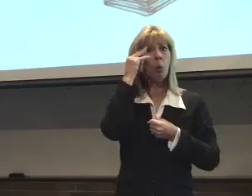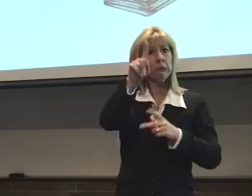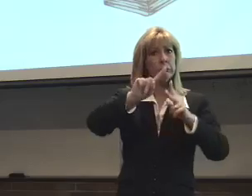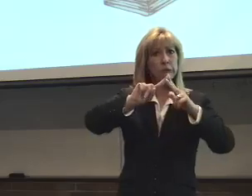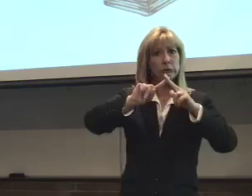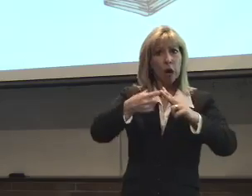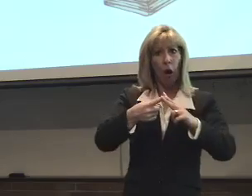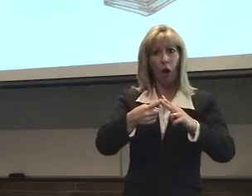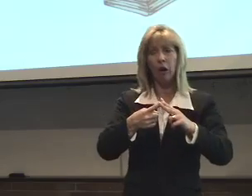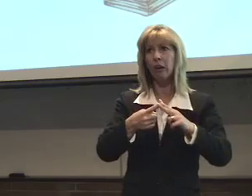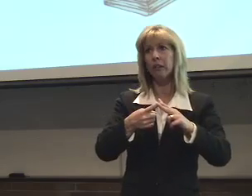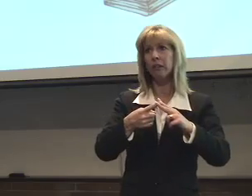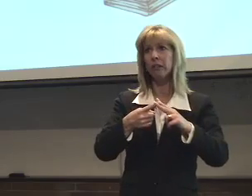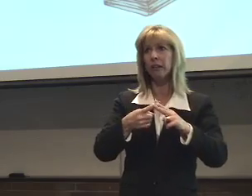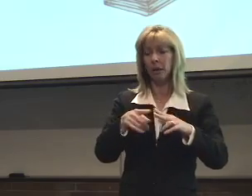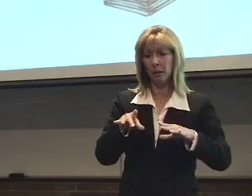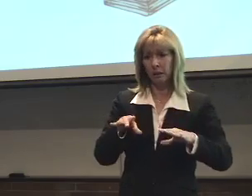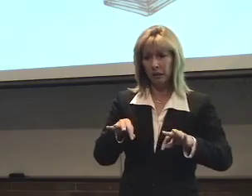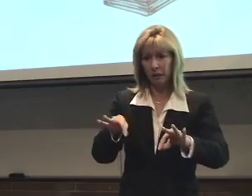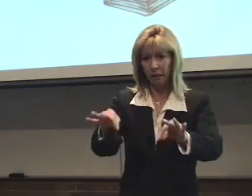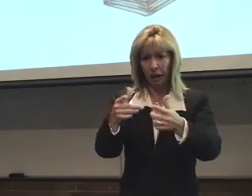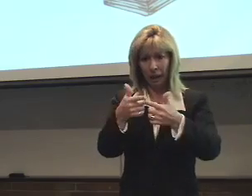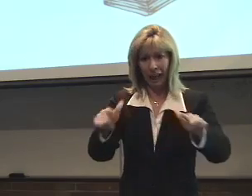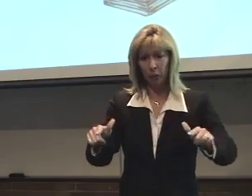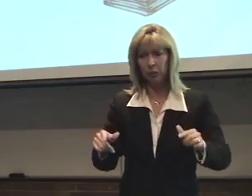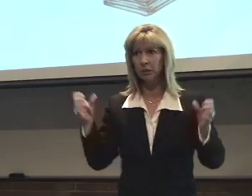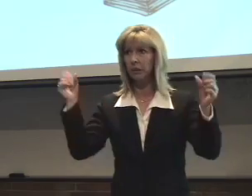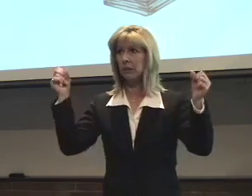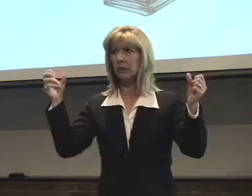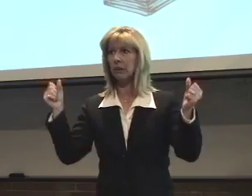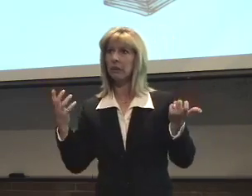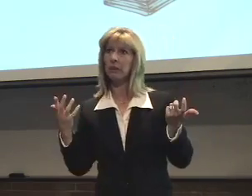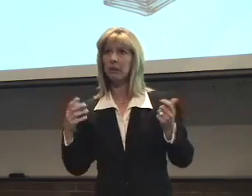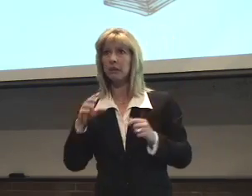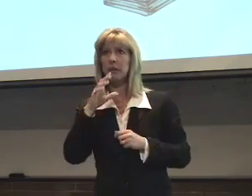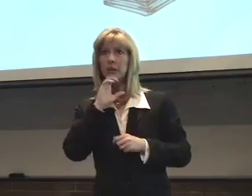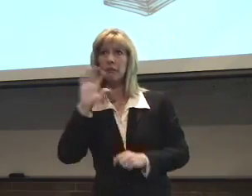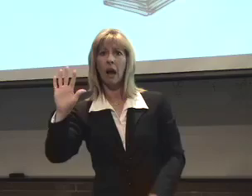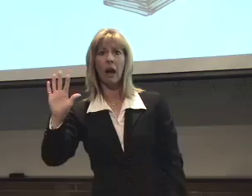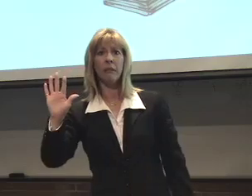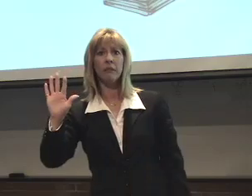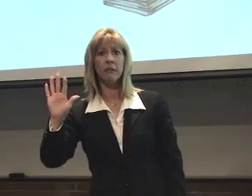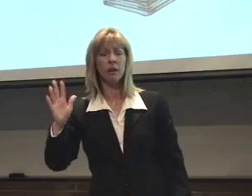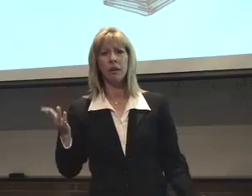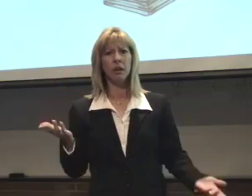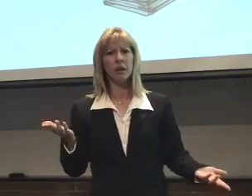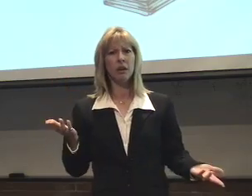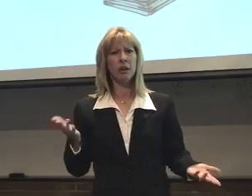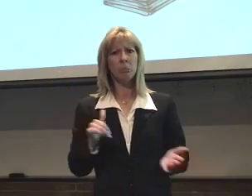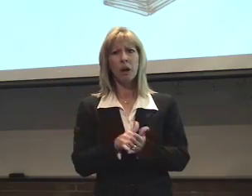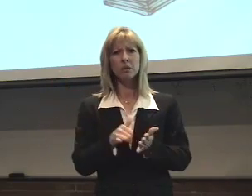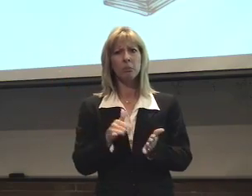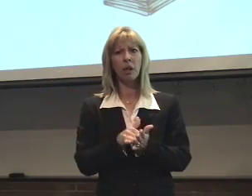school, you know, knowing 3 English words and 7 signs. There's no way to get at grade level. You're already behind the 8